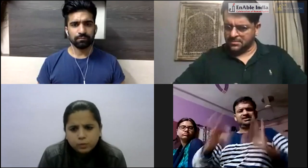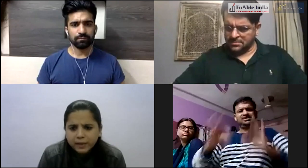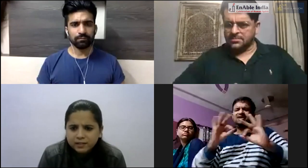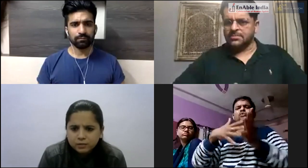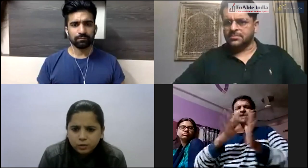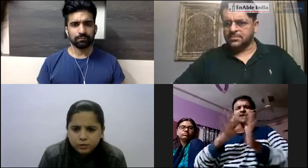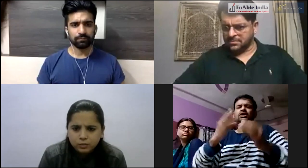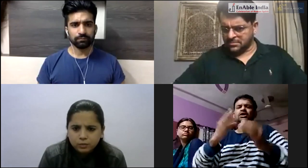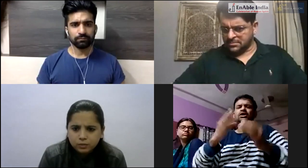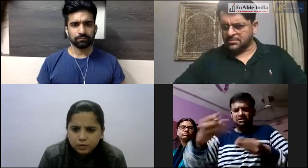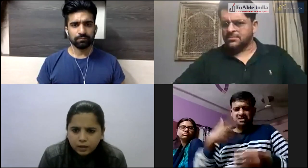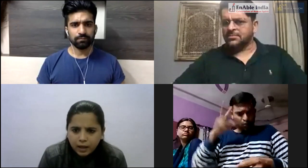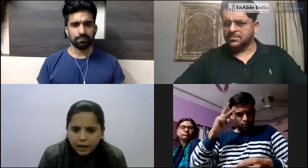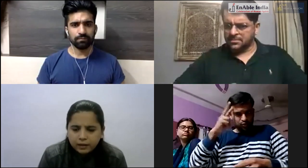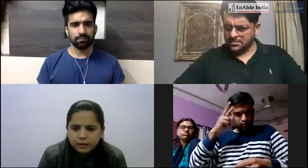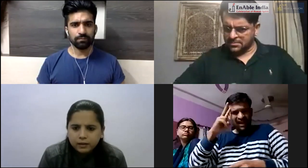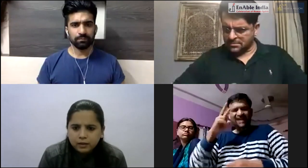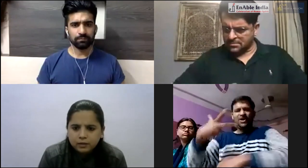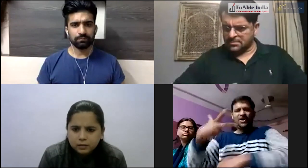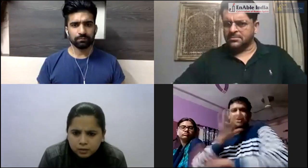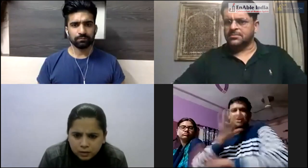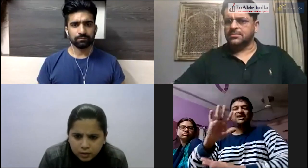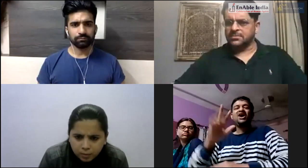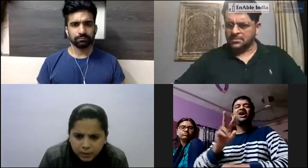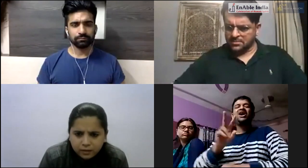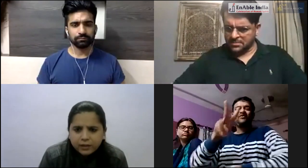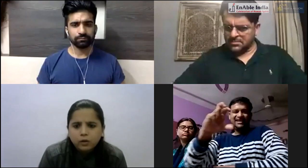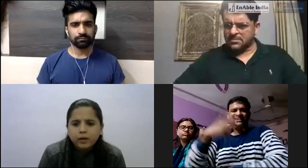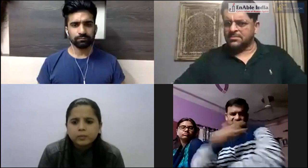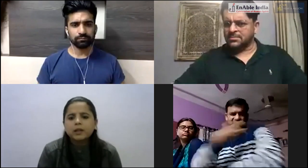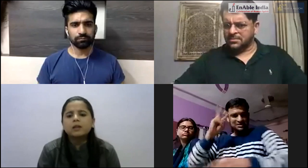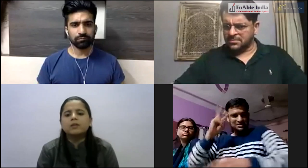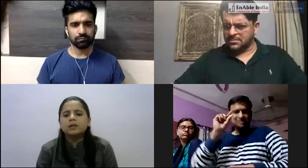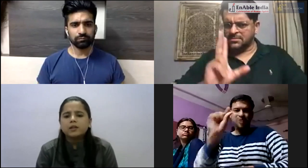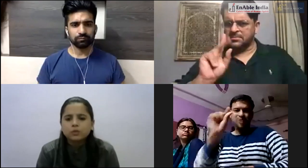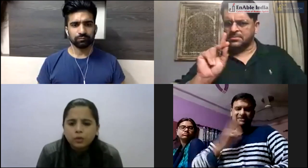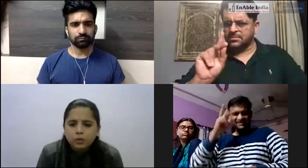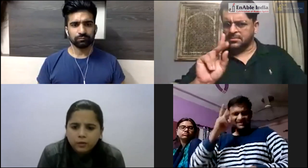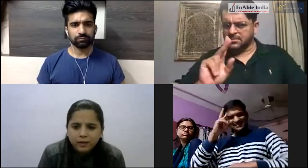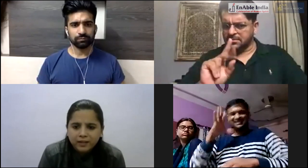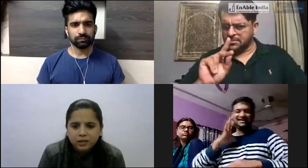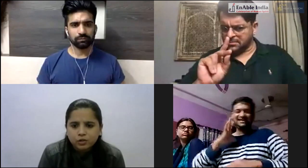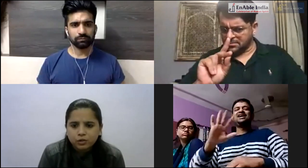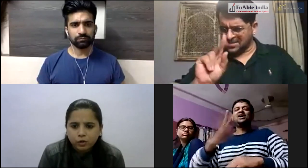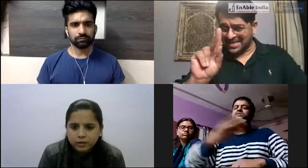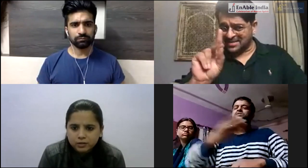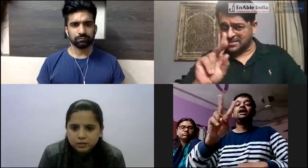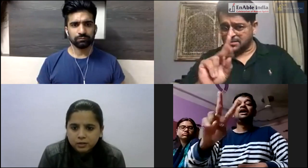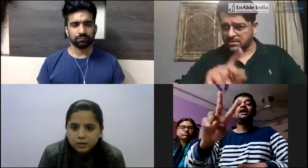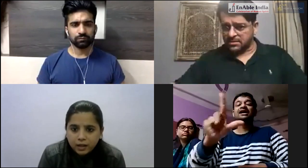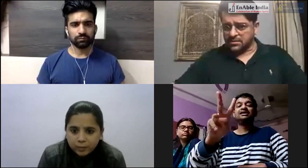I took medicines also, and but right now I'm thinking whether I should go for the vaccination or